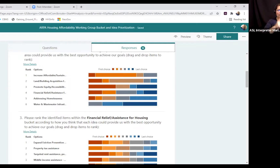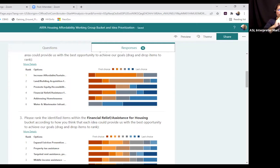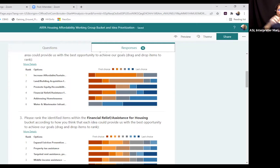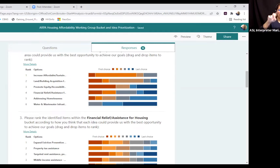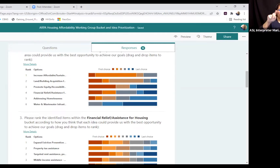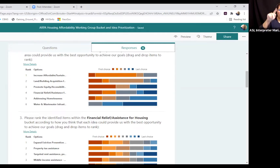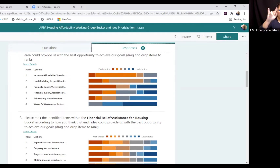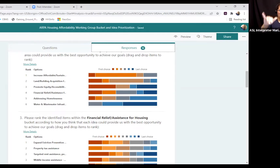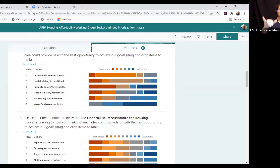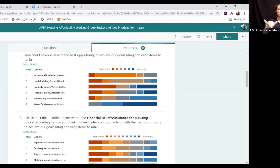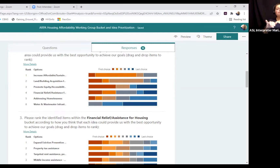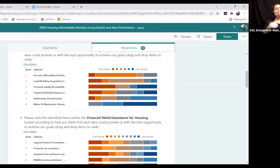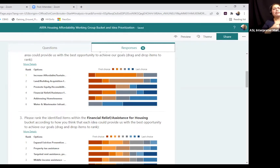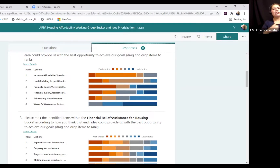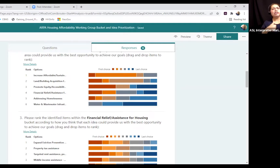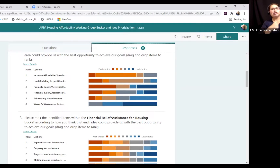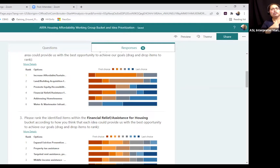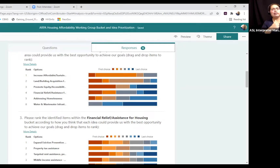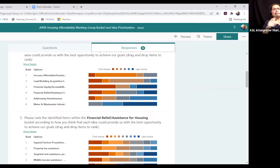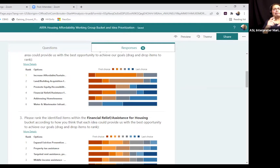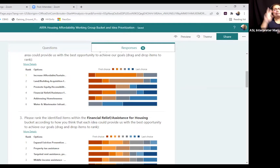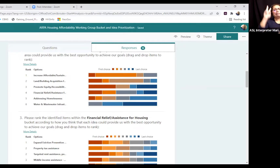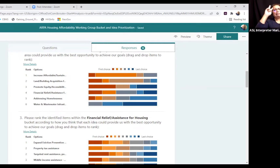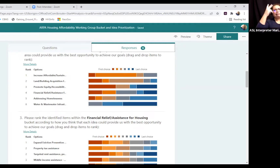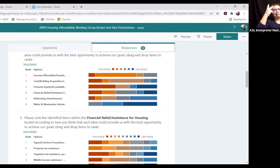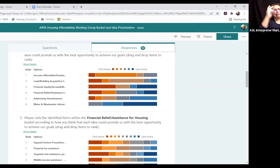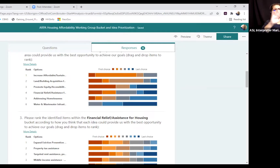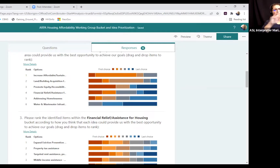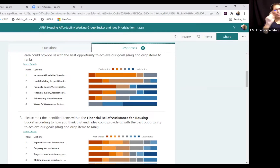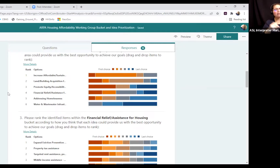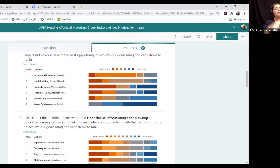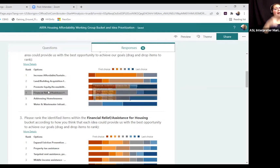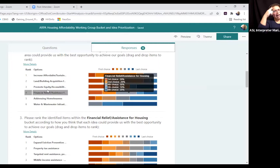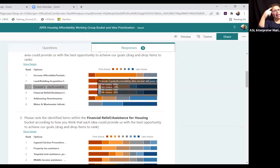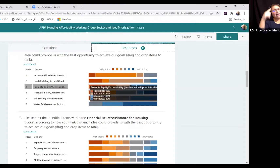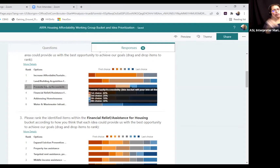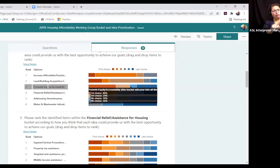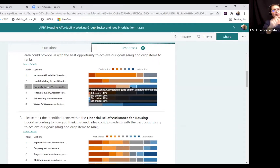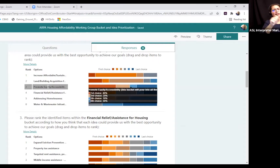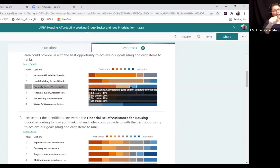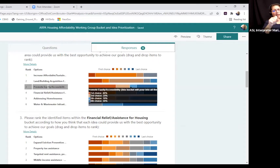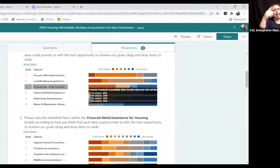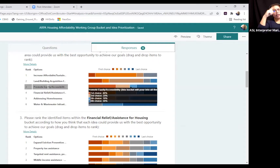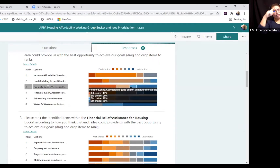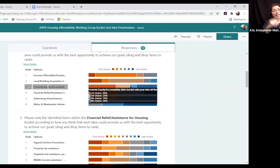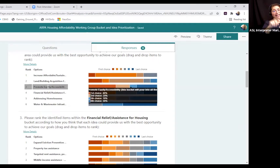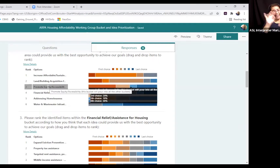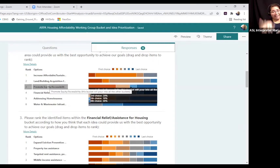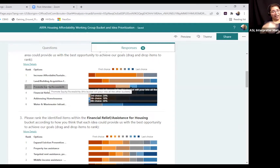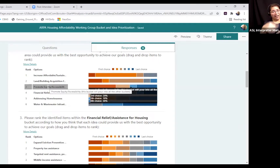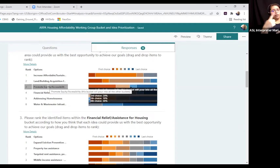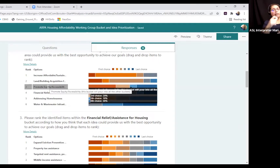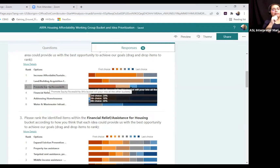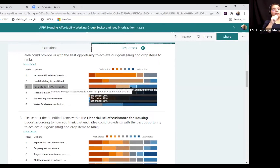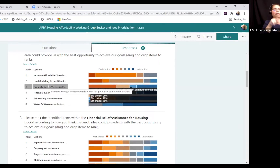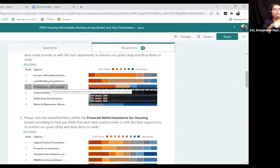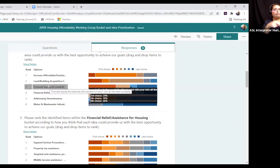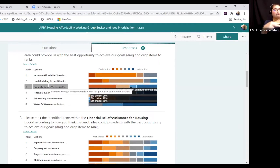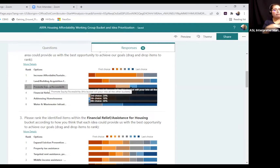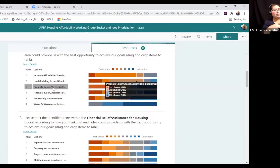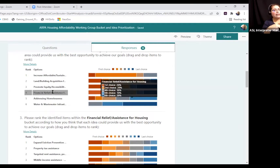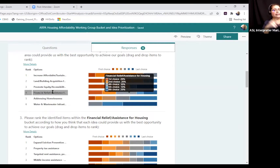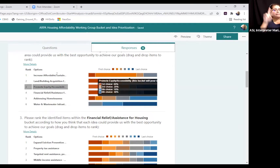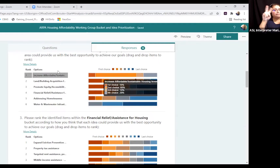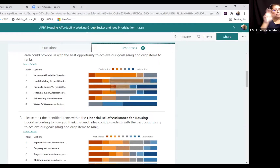sorry if I misunderstood your initial question, but yeah, I mean, I personally would agree with that. I would agree that, this one is not necessarily a